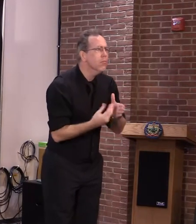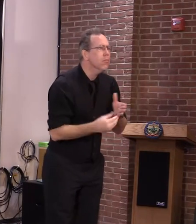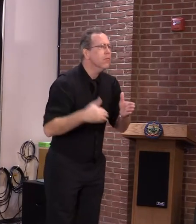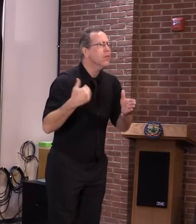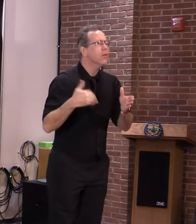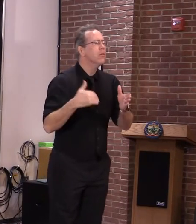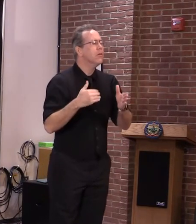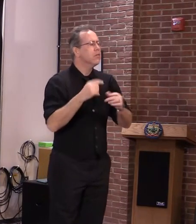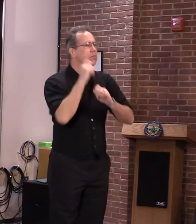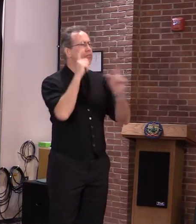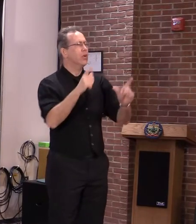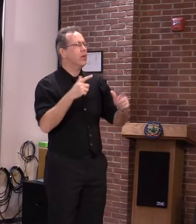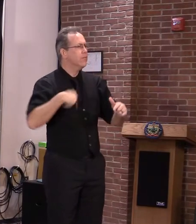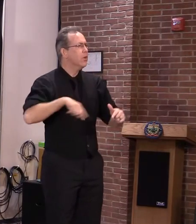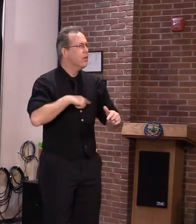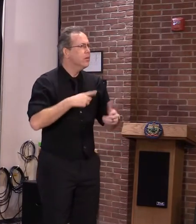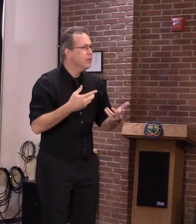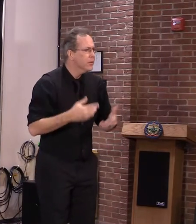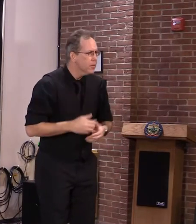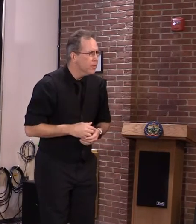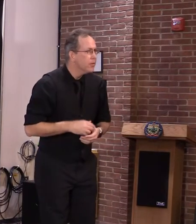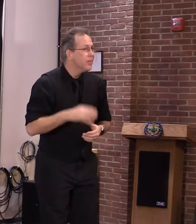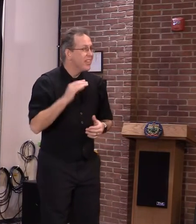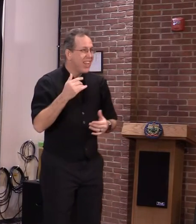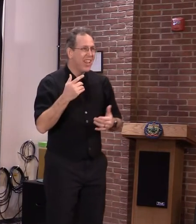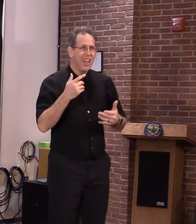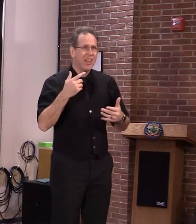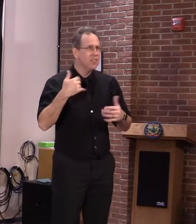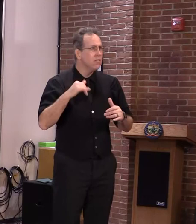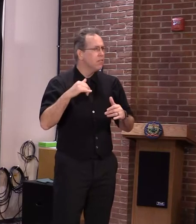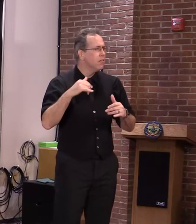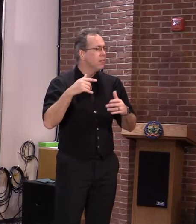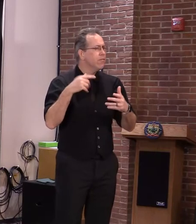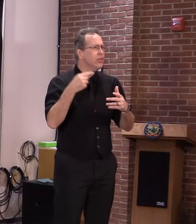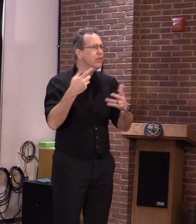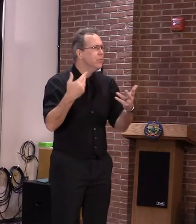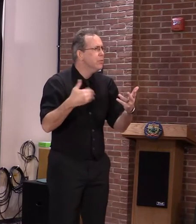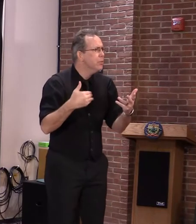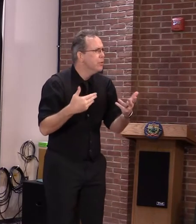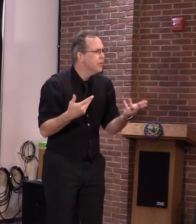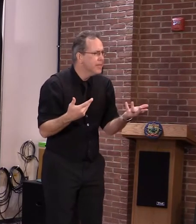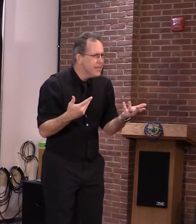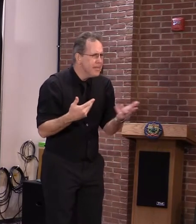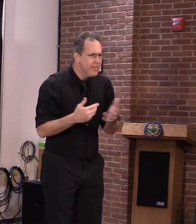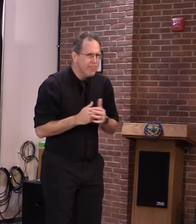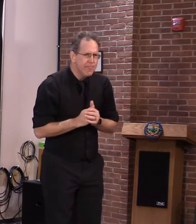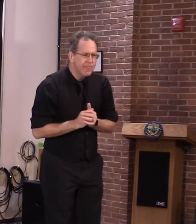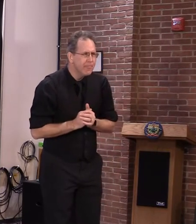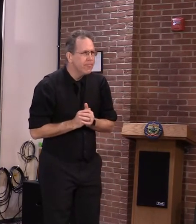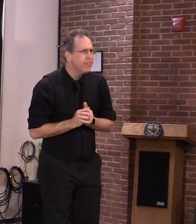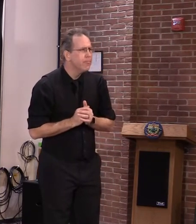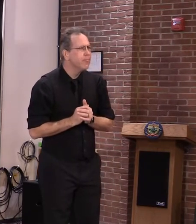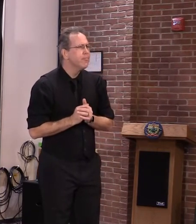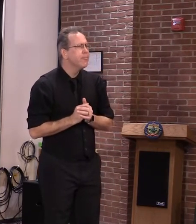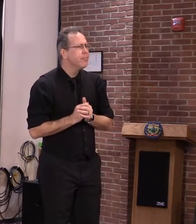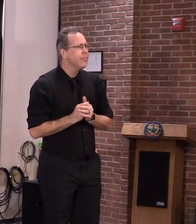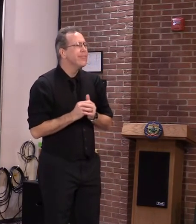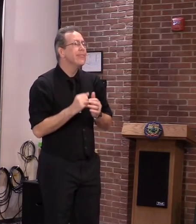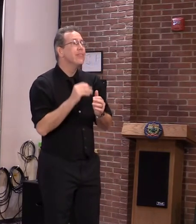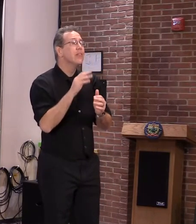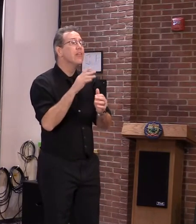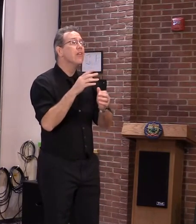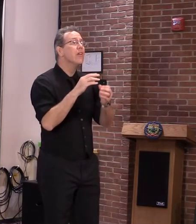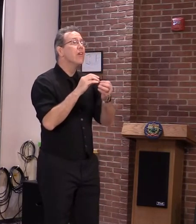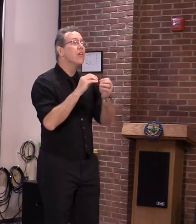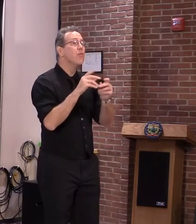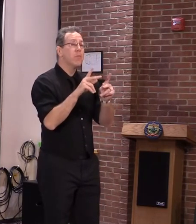one of the leaders in the nation in terms of deaths per capita, it still means something that it's a family member, a